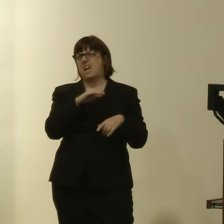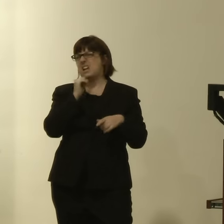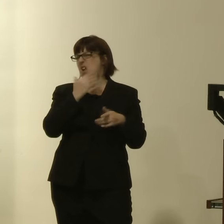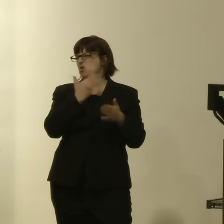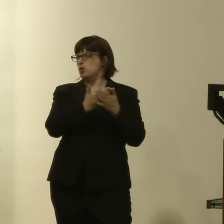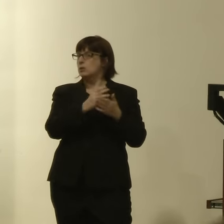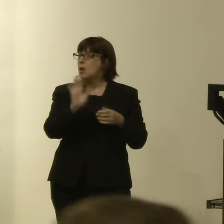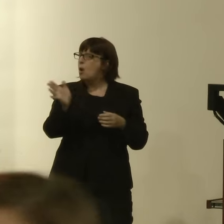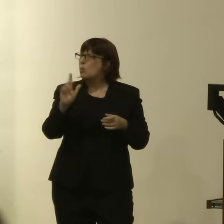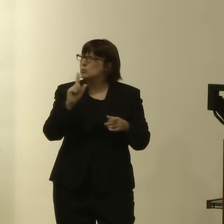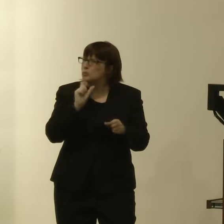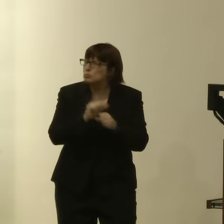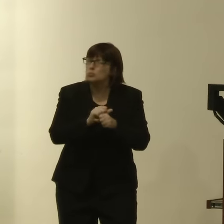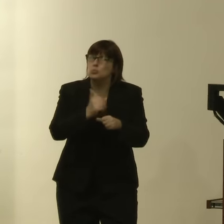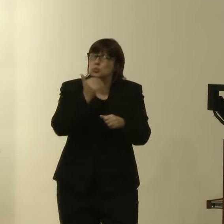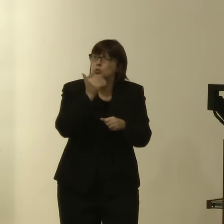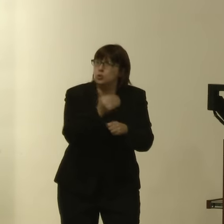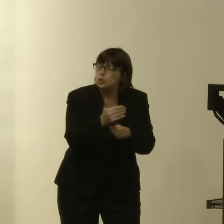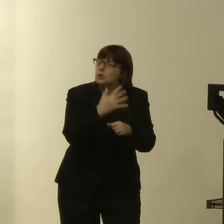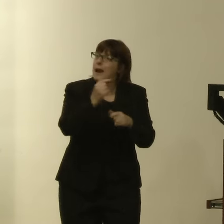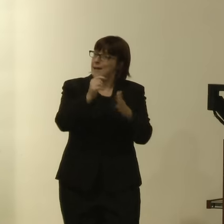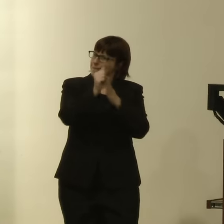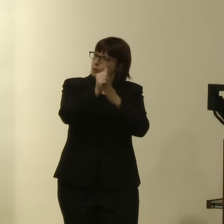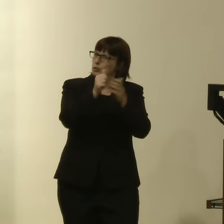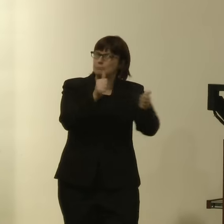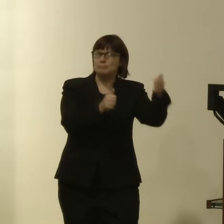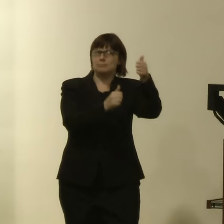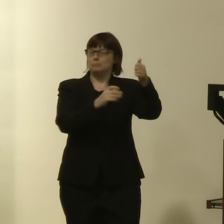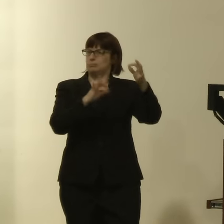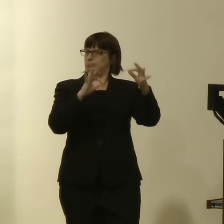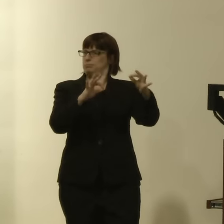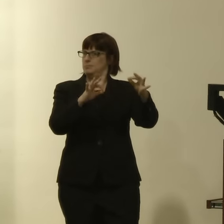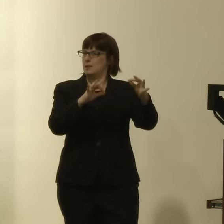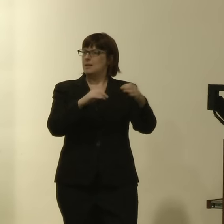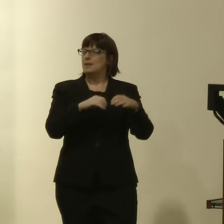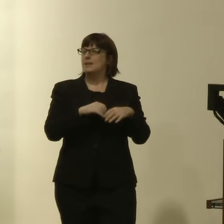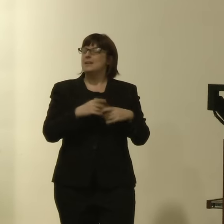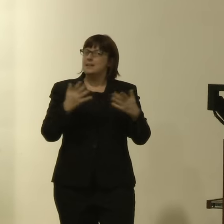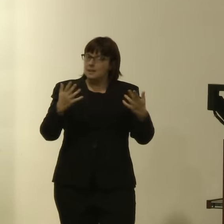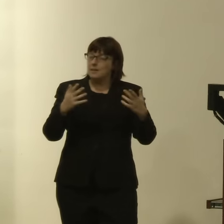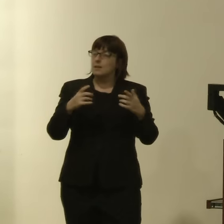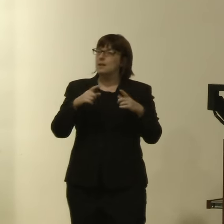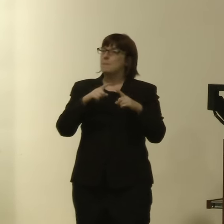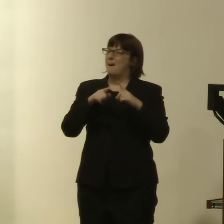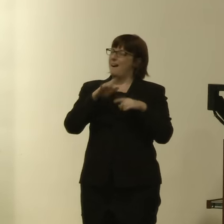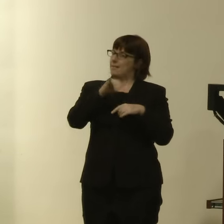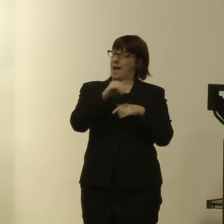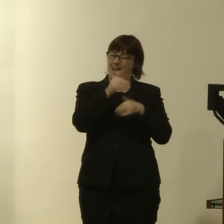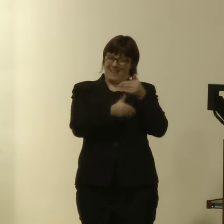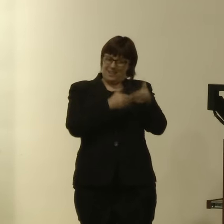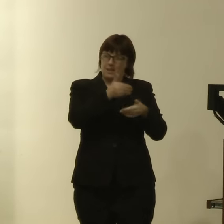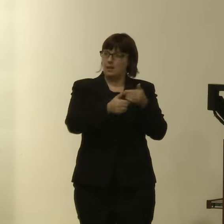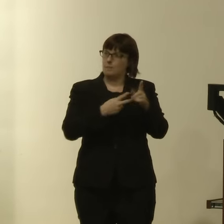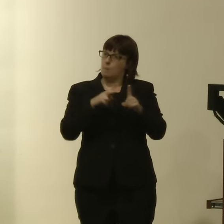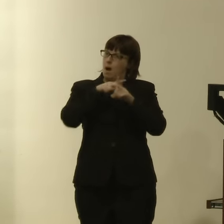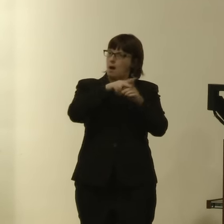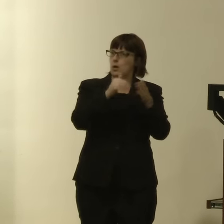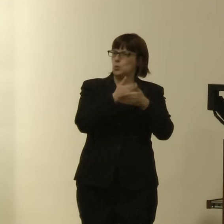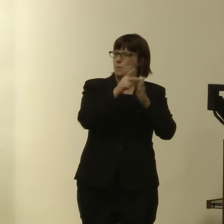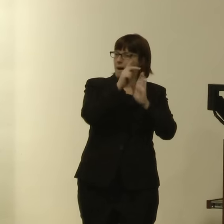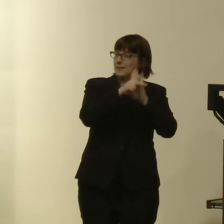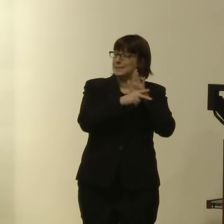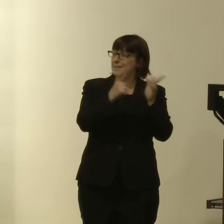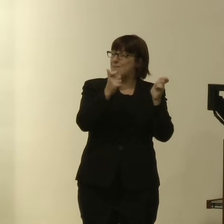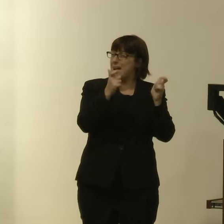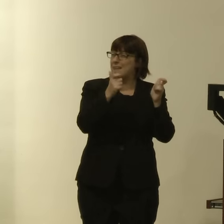great leadership, Florence Guillaume, the Minister of Health. But the pace at which policy is implemented in Haiti is slower than in